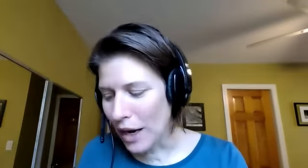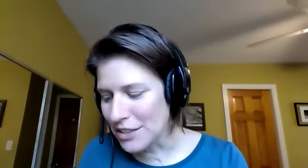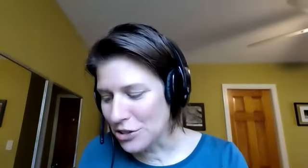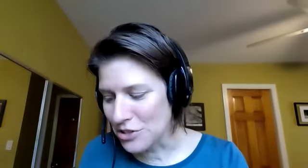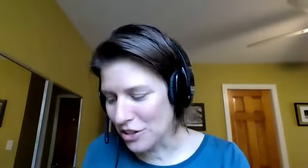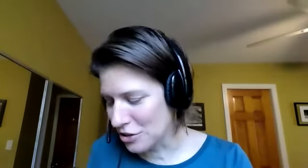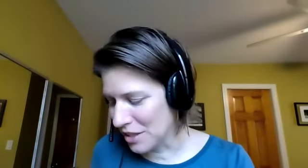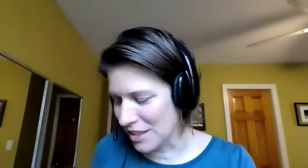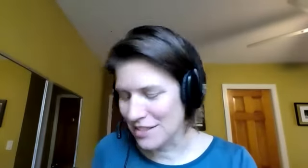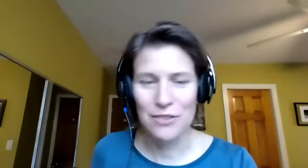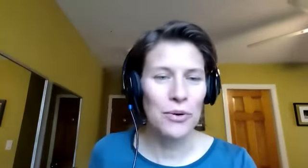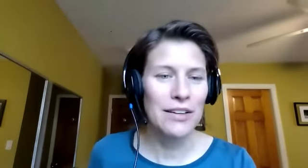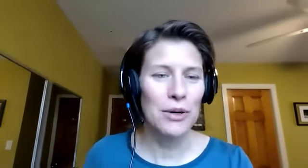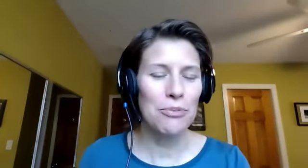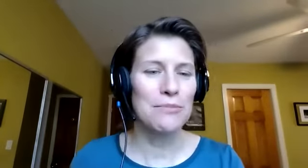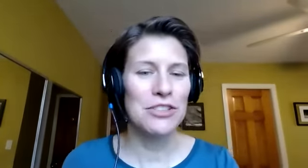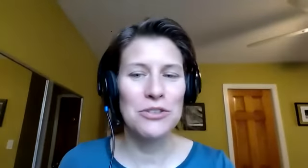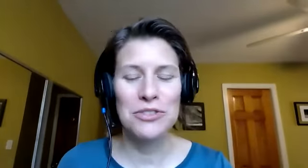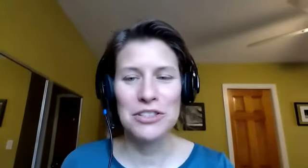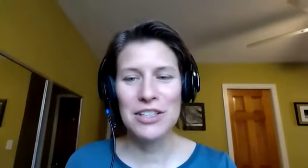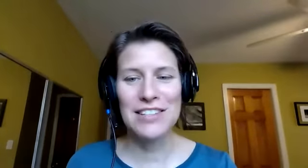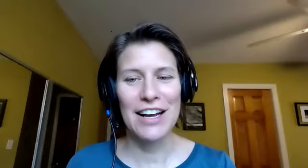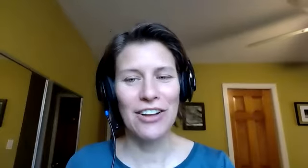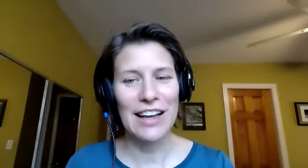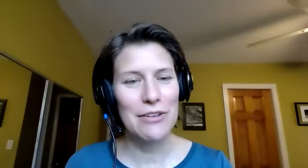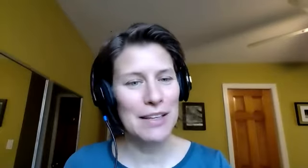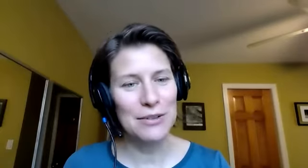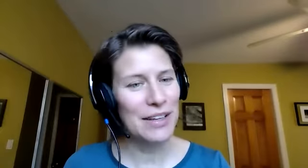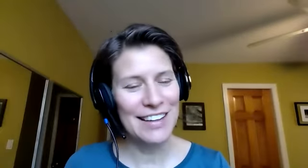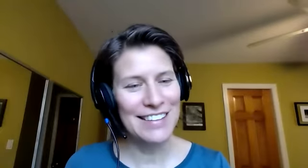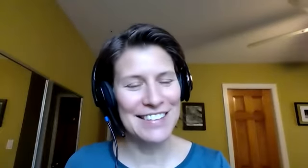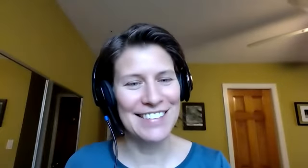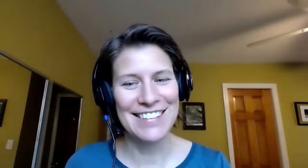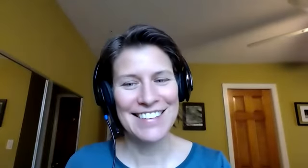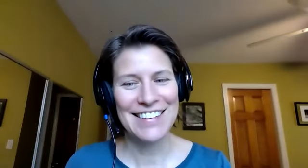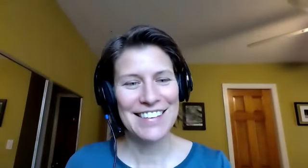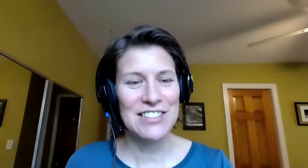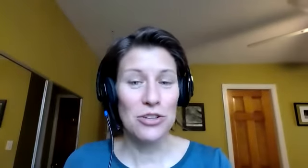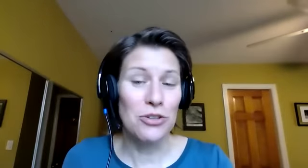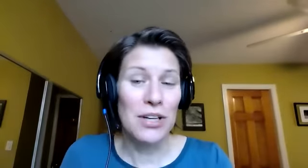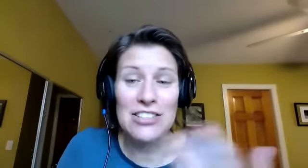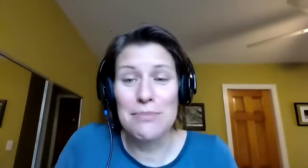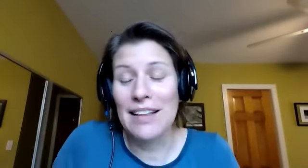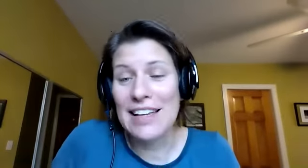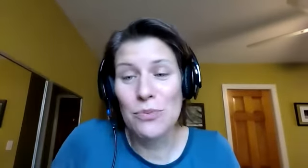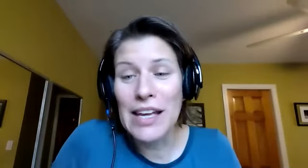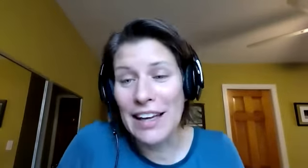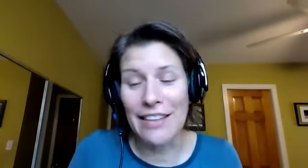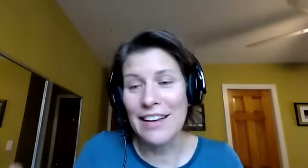Why did you start doing this and what, what prompted you to do this and how long have you been doing it? And because, you know, you and I just met last week and then